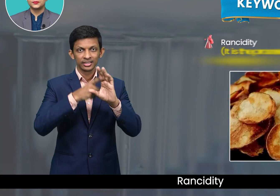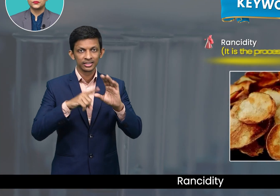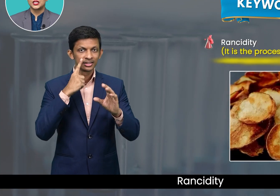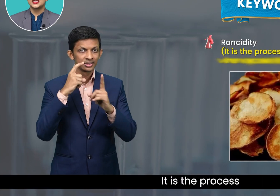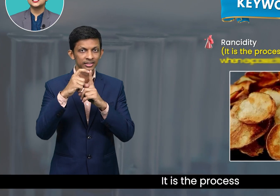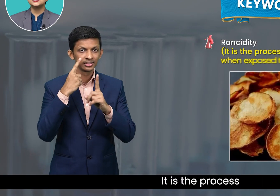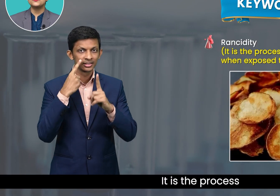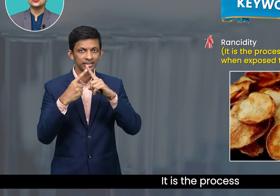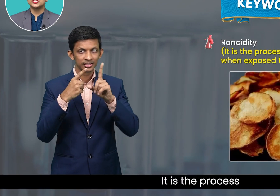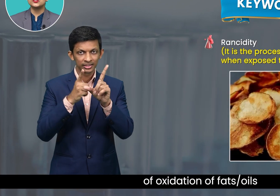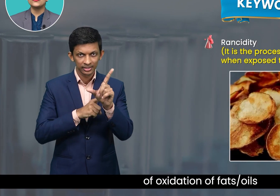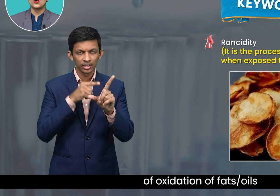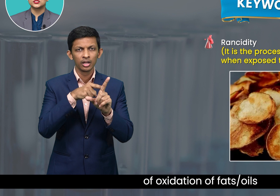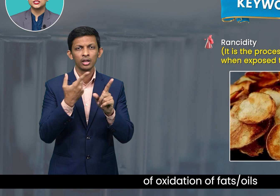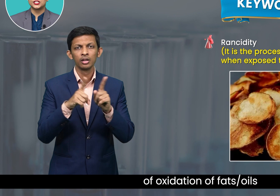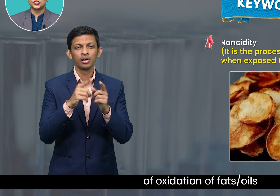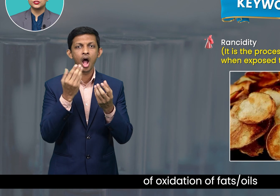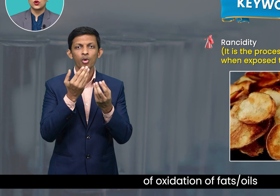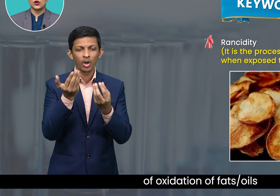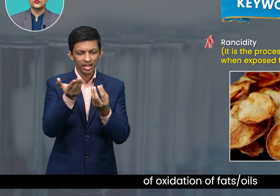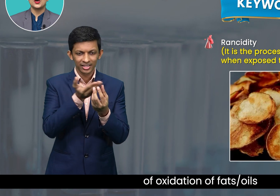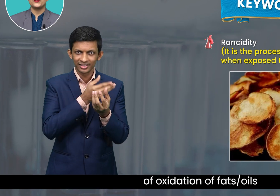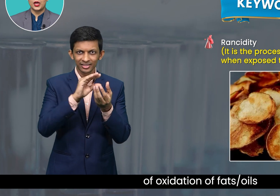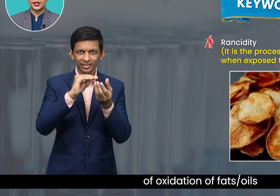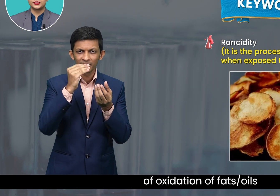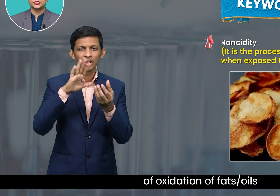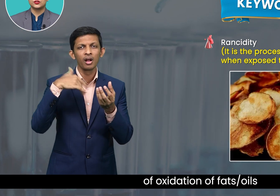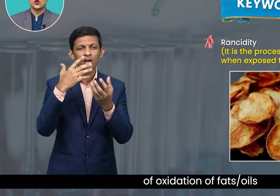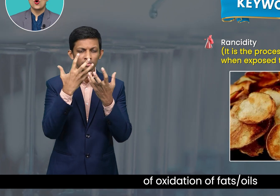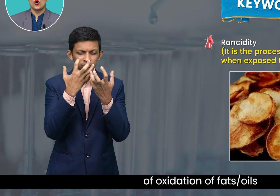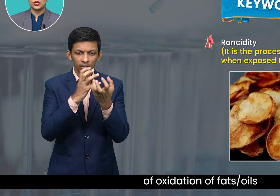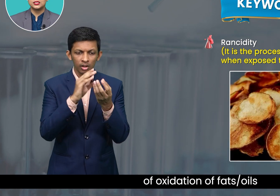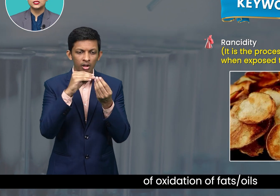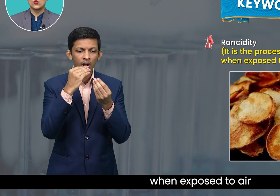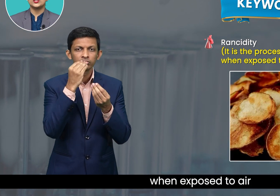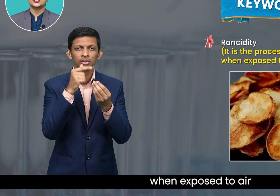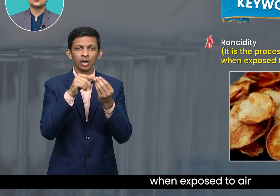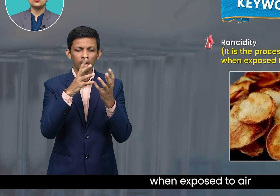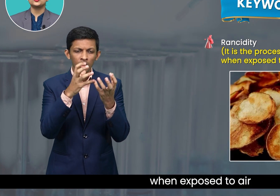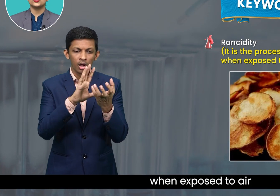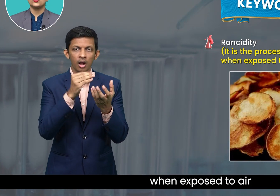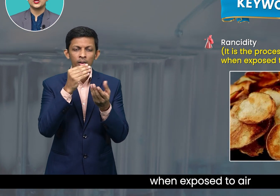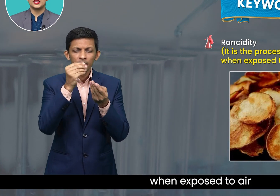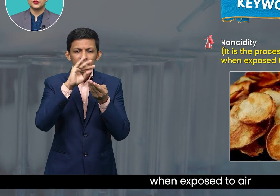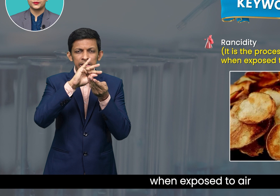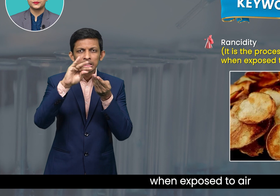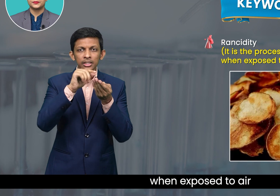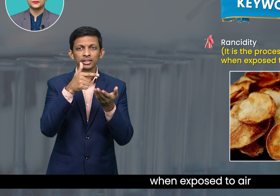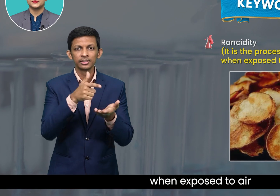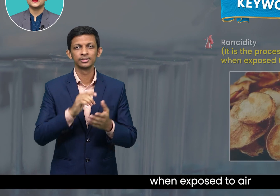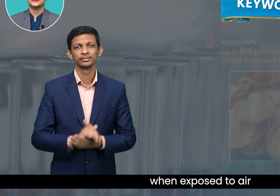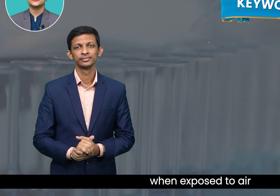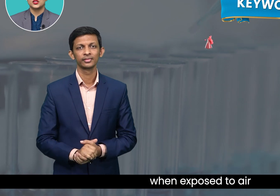Rancidity. It is the process of oxidation of fats, oils when exposed to air.